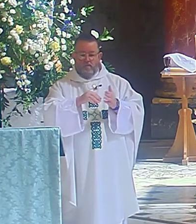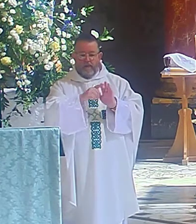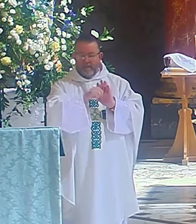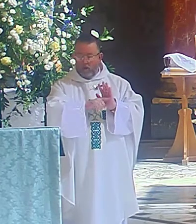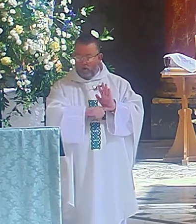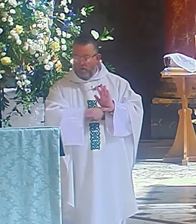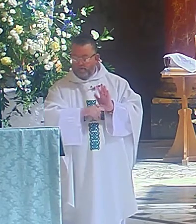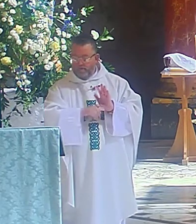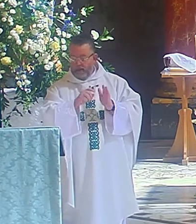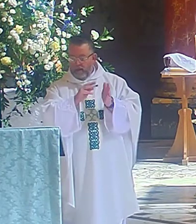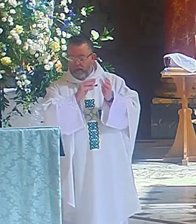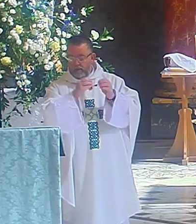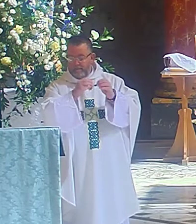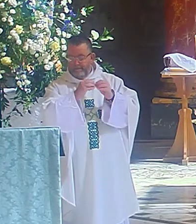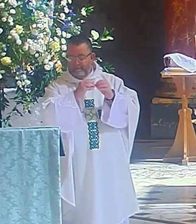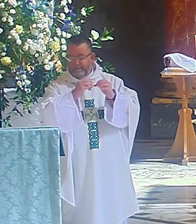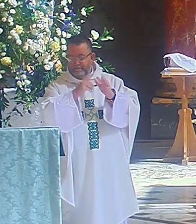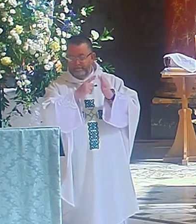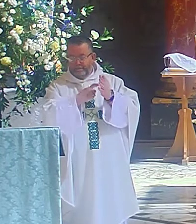mother-in-law,